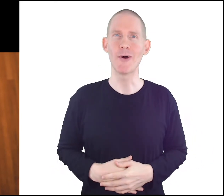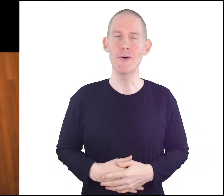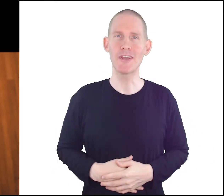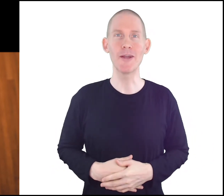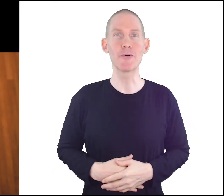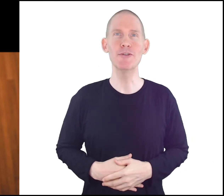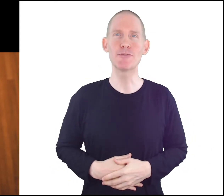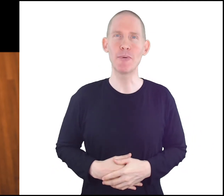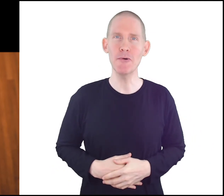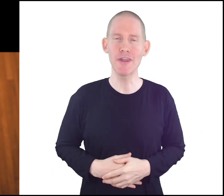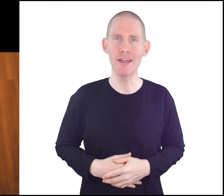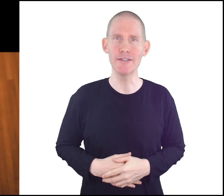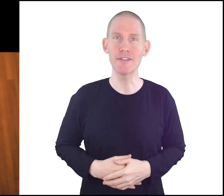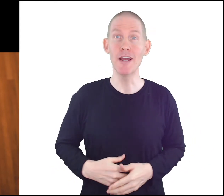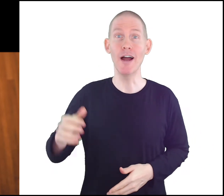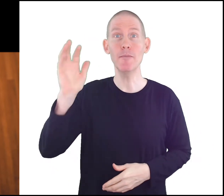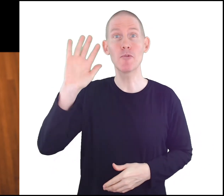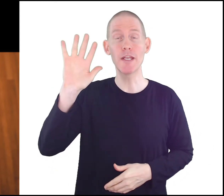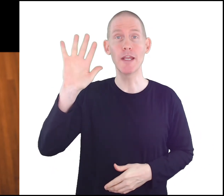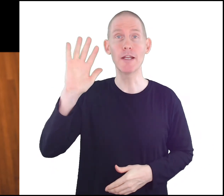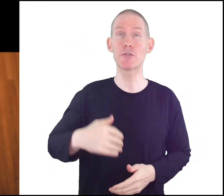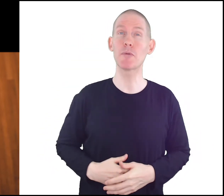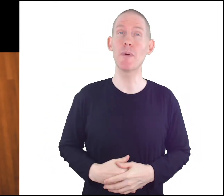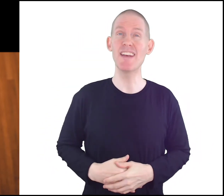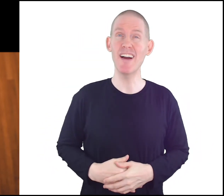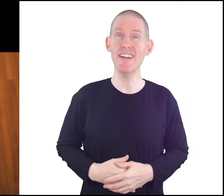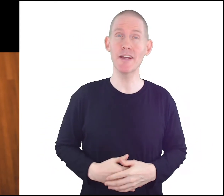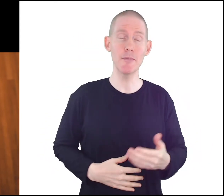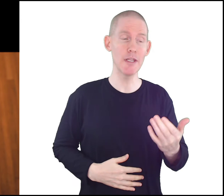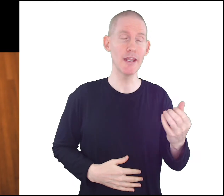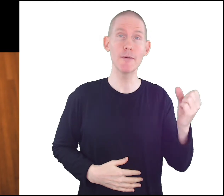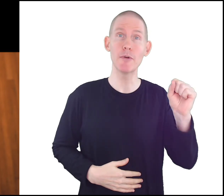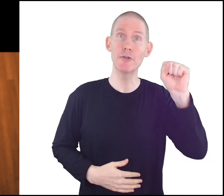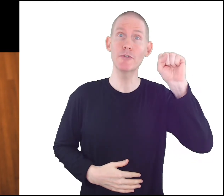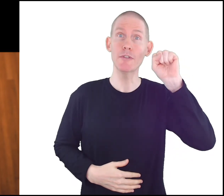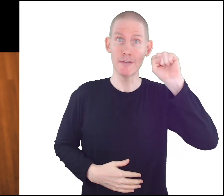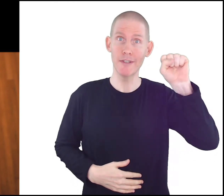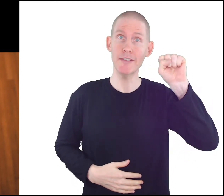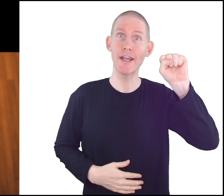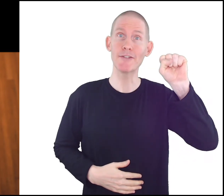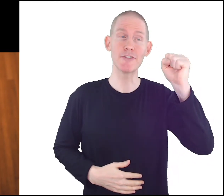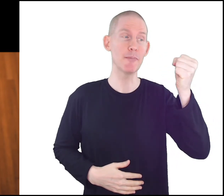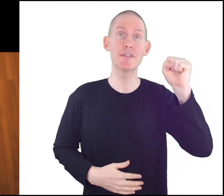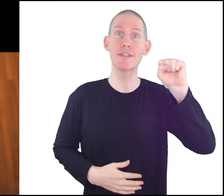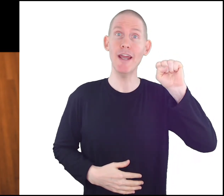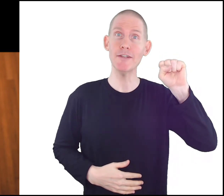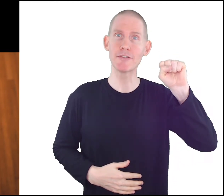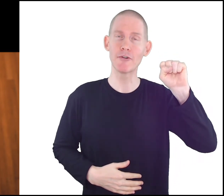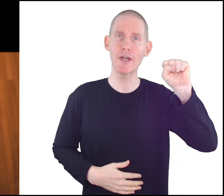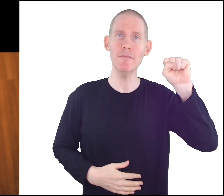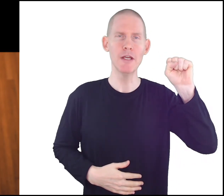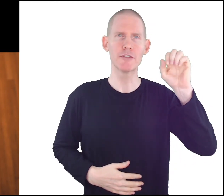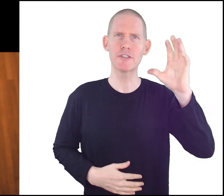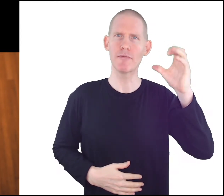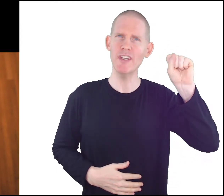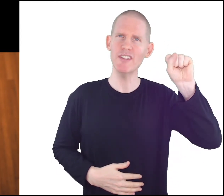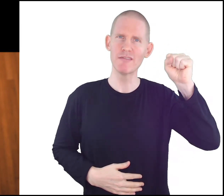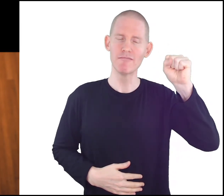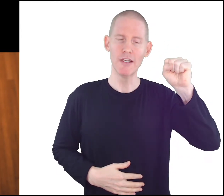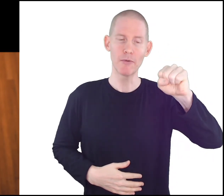Okay, we're going to use both hands. I'm right-handed, so with my non-dominant hand, I'm going to use this hand shape. It's an S, okay? Just a fist. We're going to